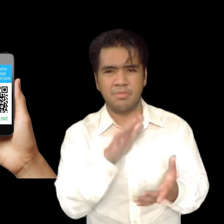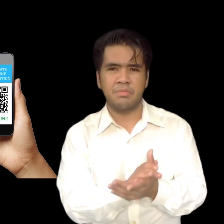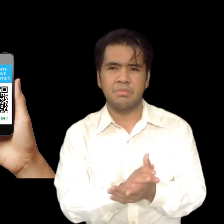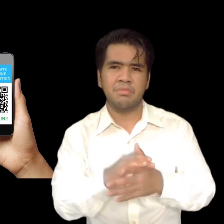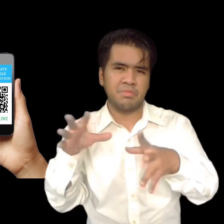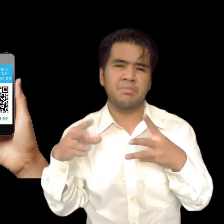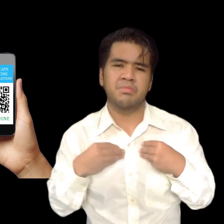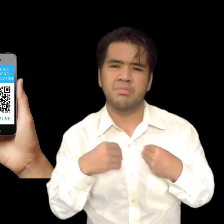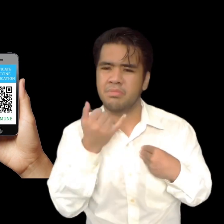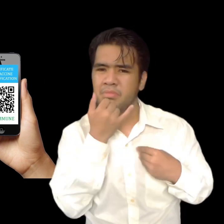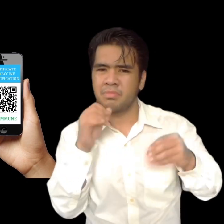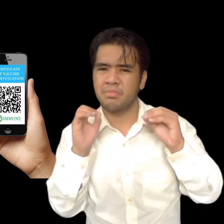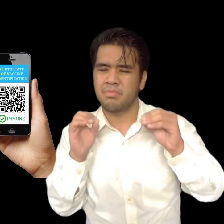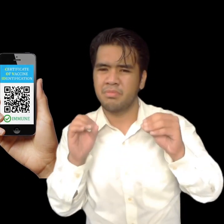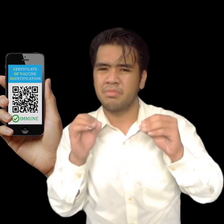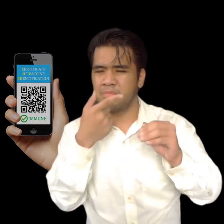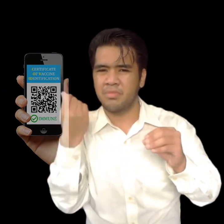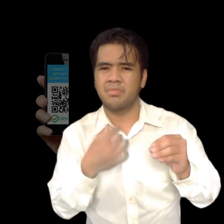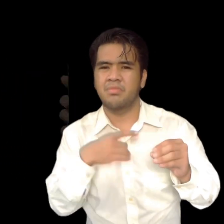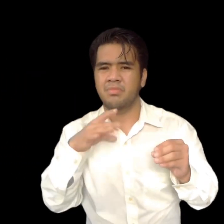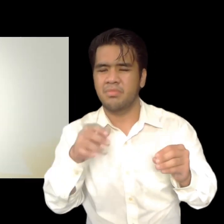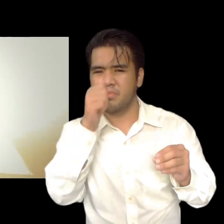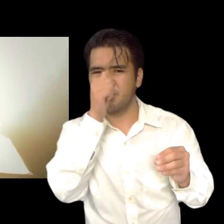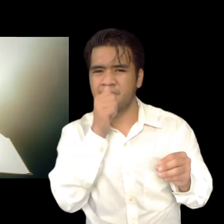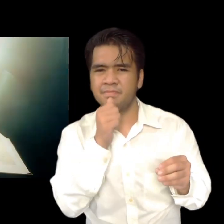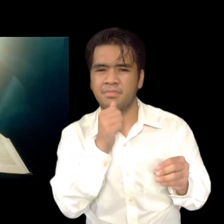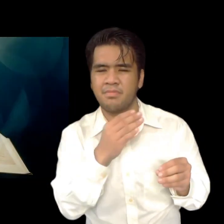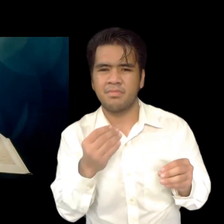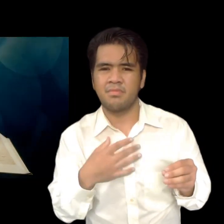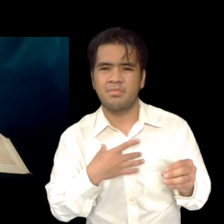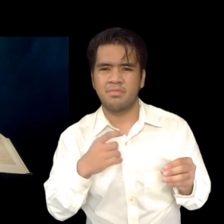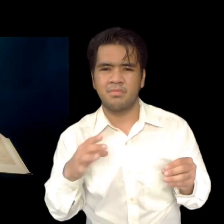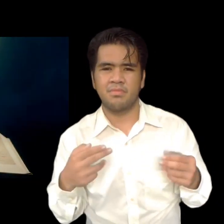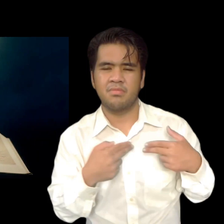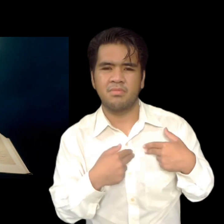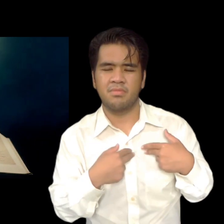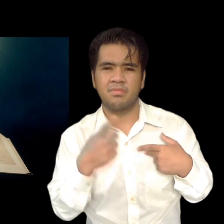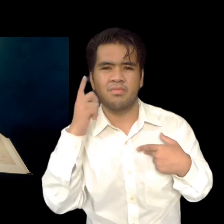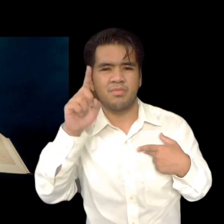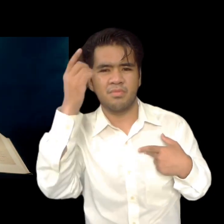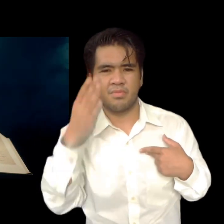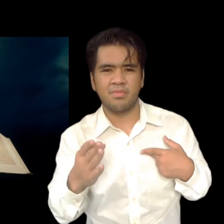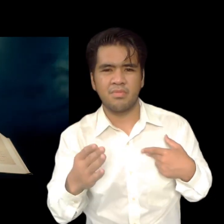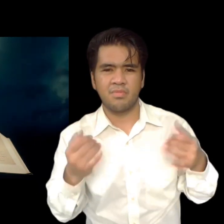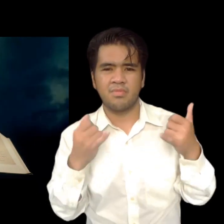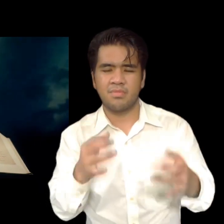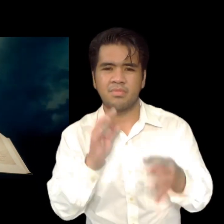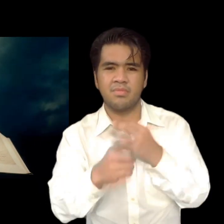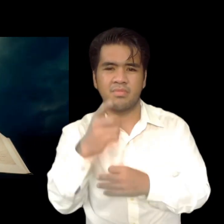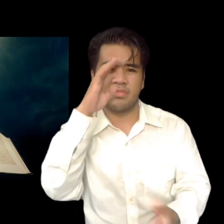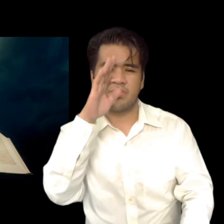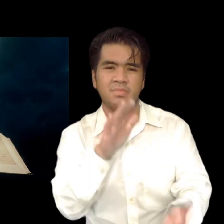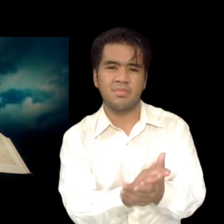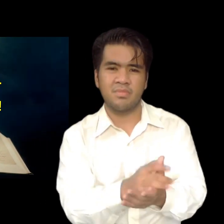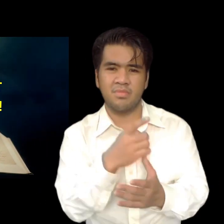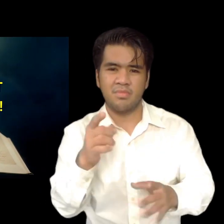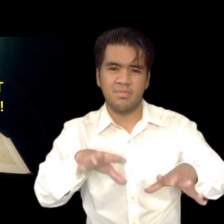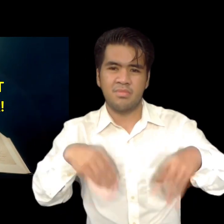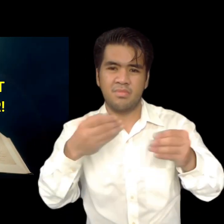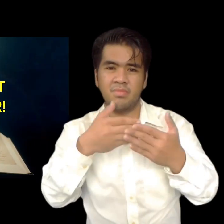in your body is not the mark of the beast. That is why it is important to read the Bible for yourselves and listen only to the Holy Spirit, not to any